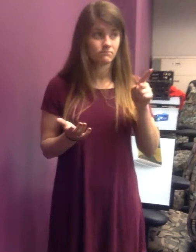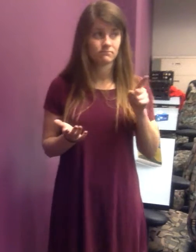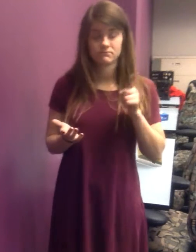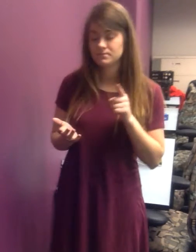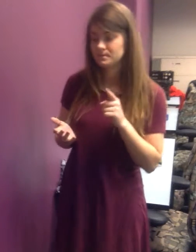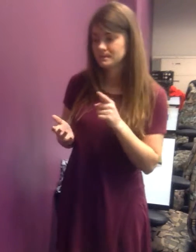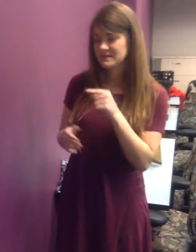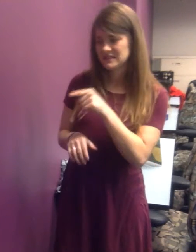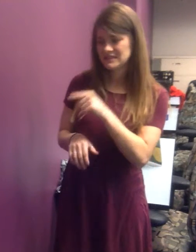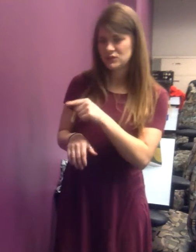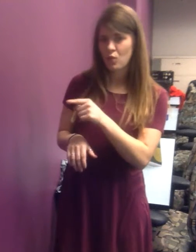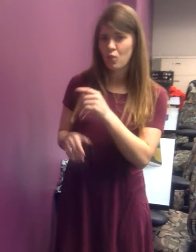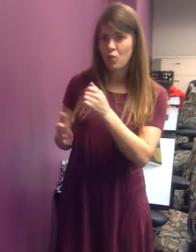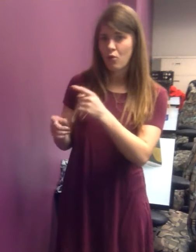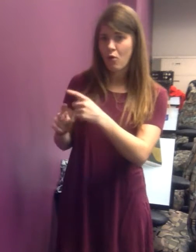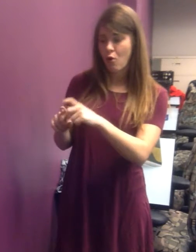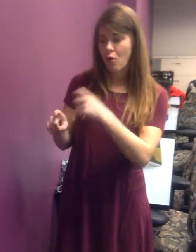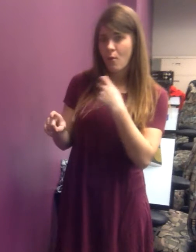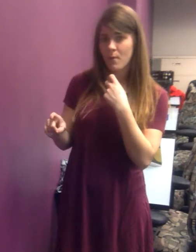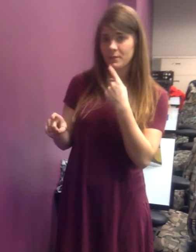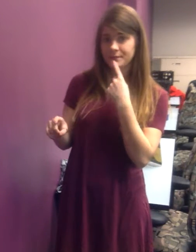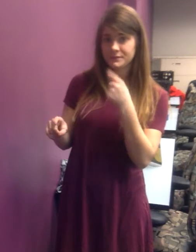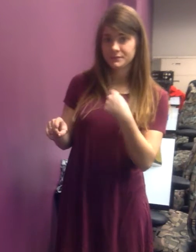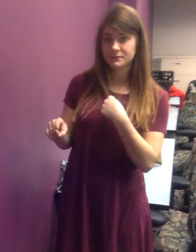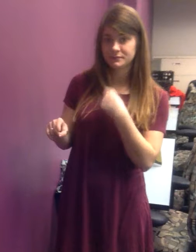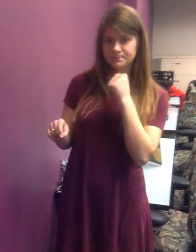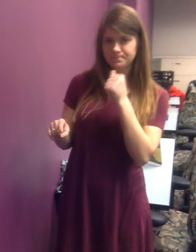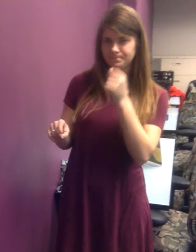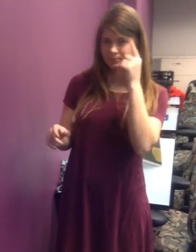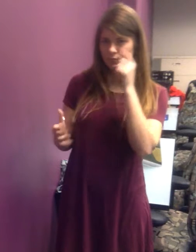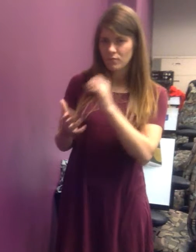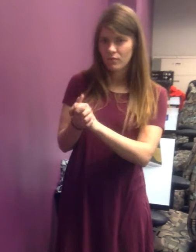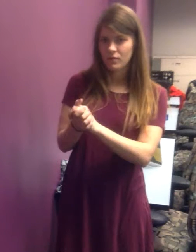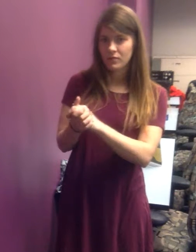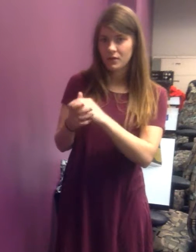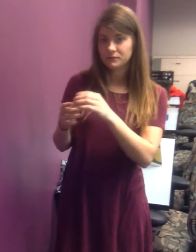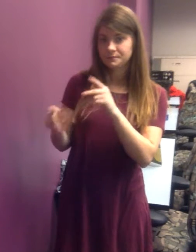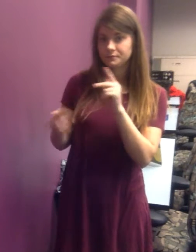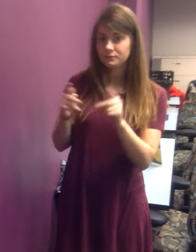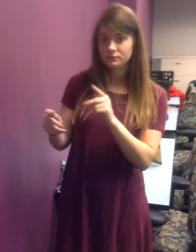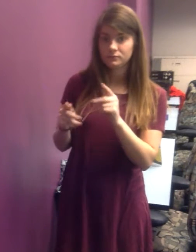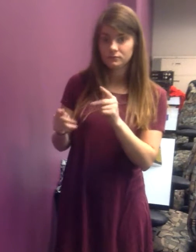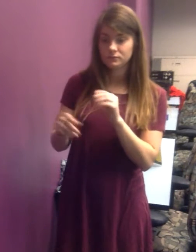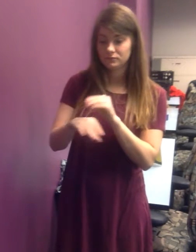before that, he had real questions about whether humans were causing acid rain, and he didn't think that nuclear